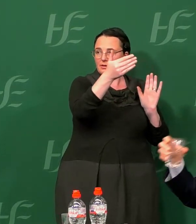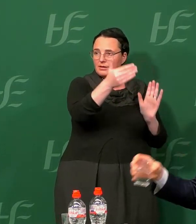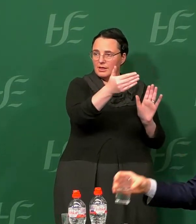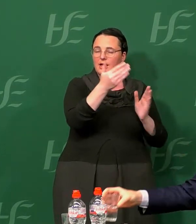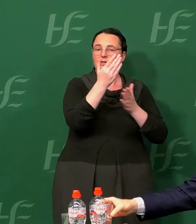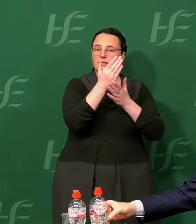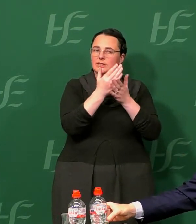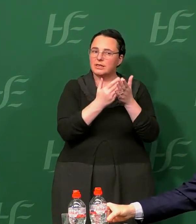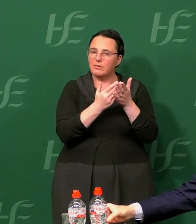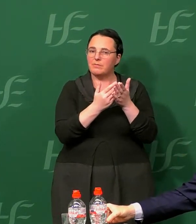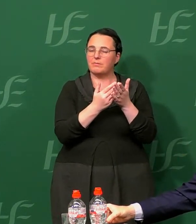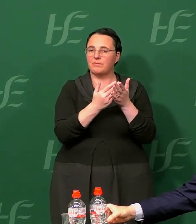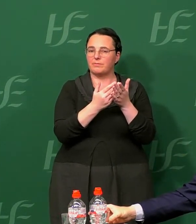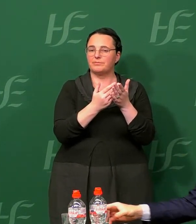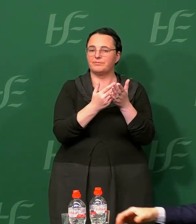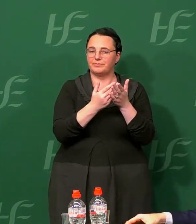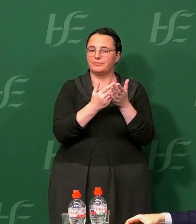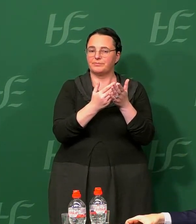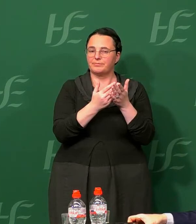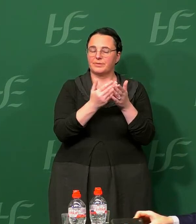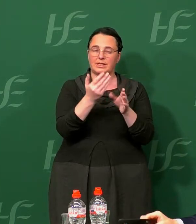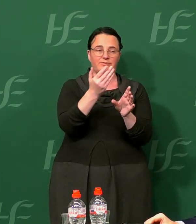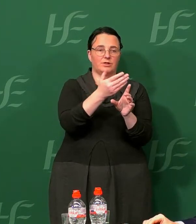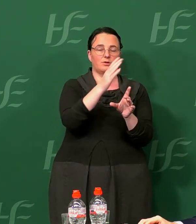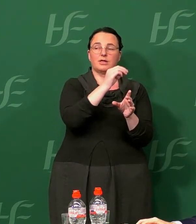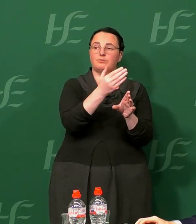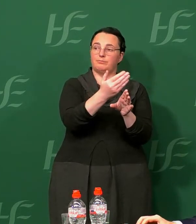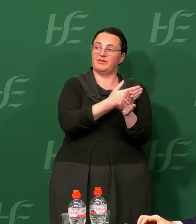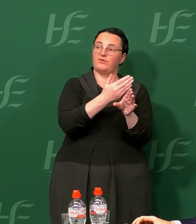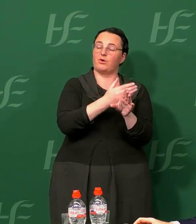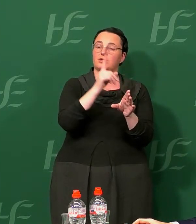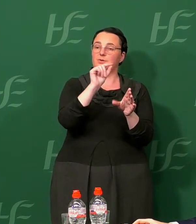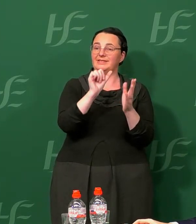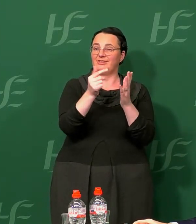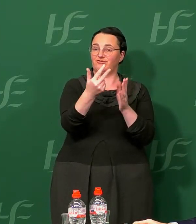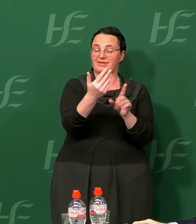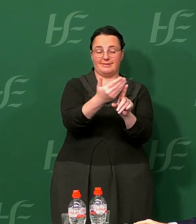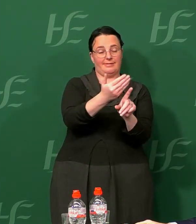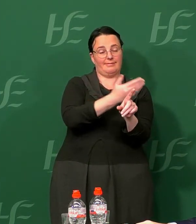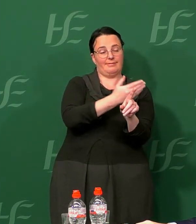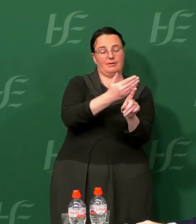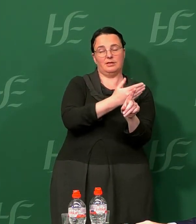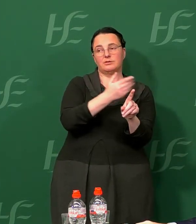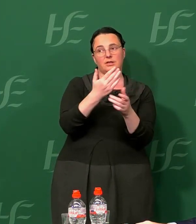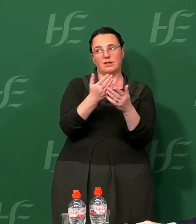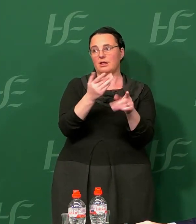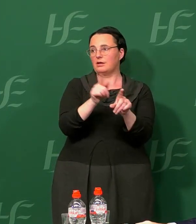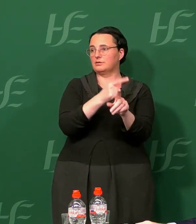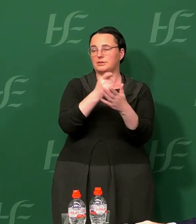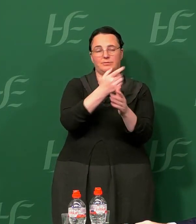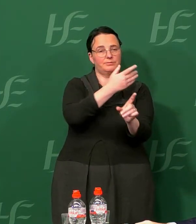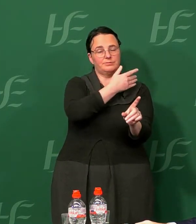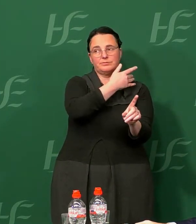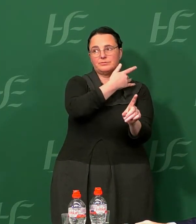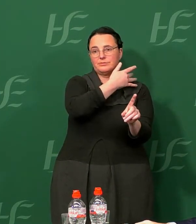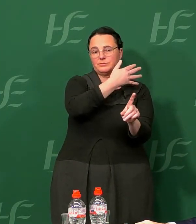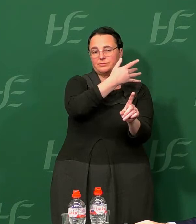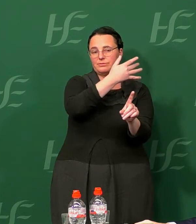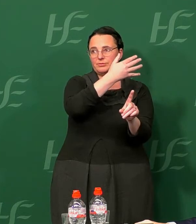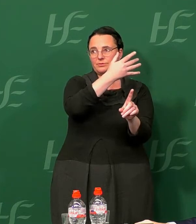some indications of abuse even prior to that. So it's a long period of time, and there's no doubt over that passage of